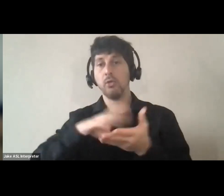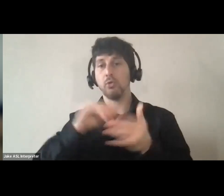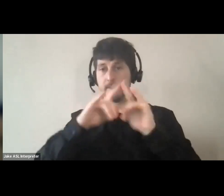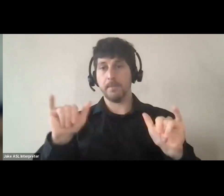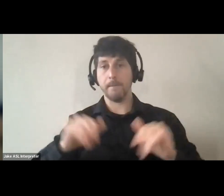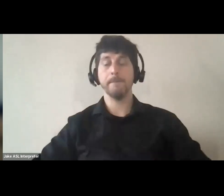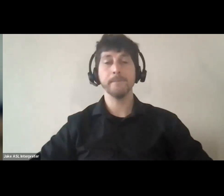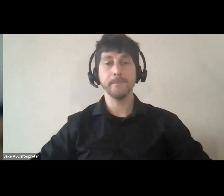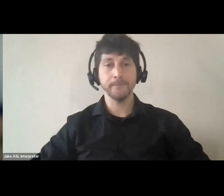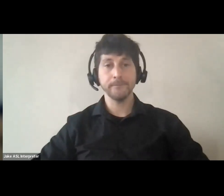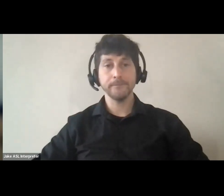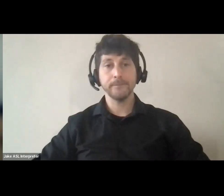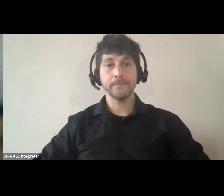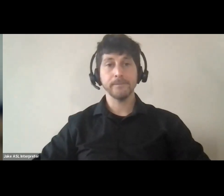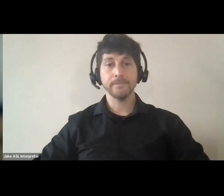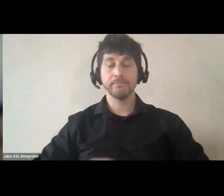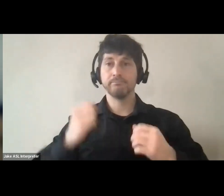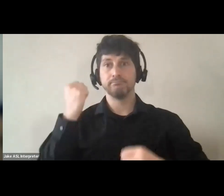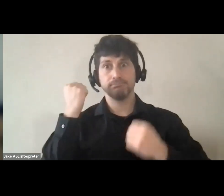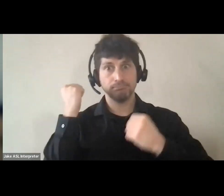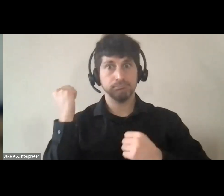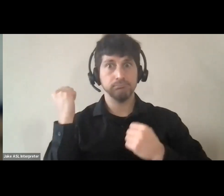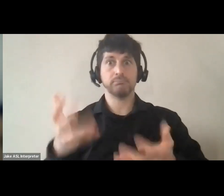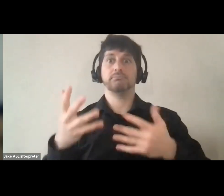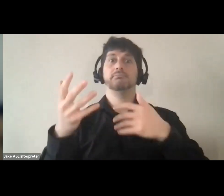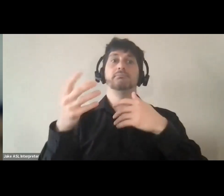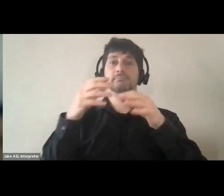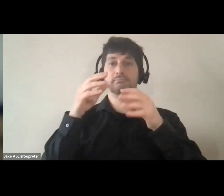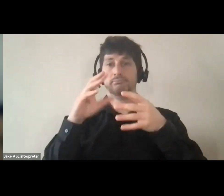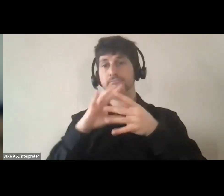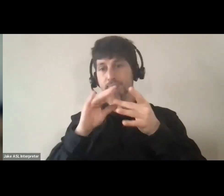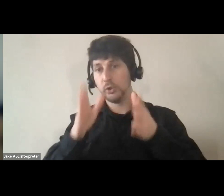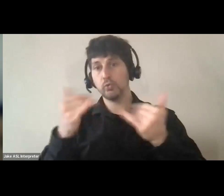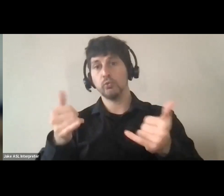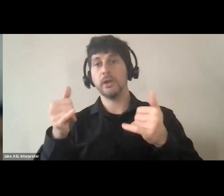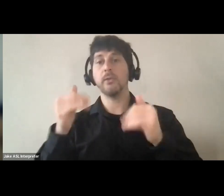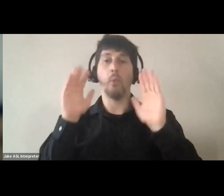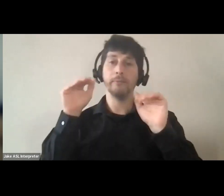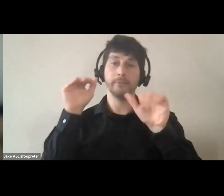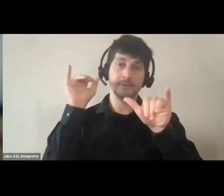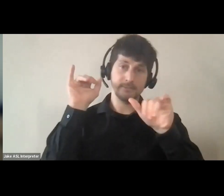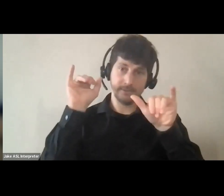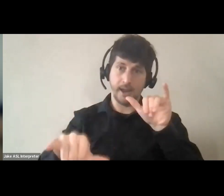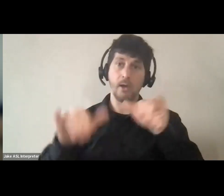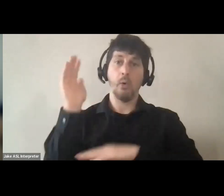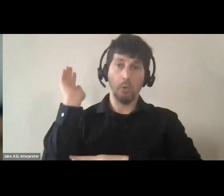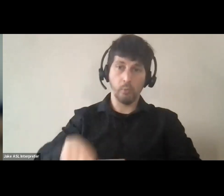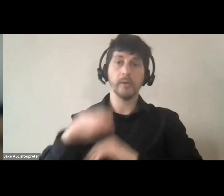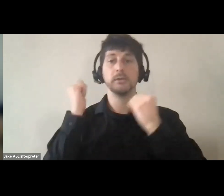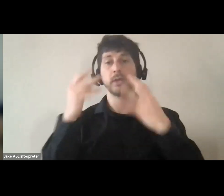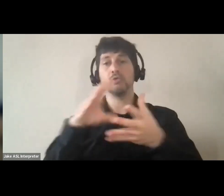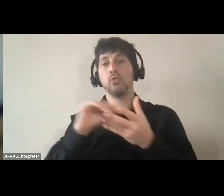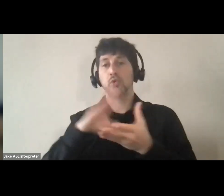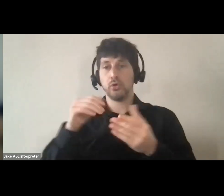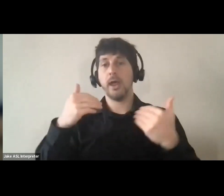time. We do have several speakers for today, so I hope that you'll hang out the whole time because there's much to learn from everybody. We have